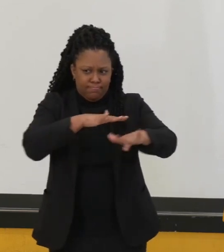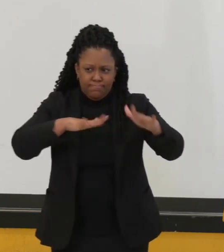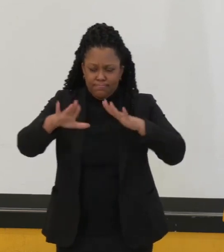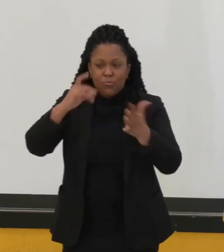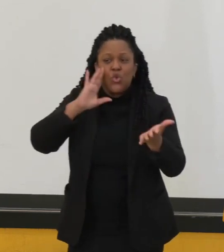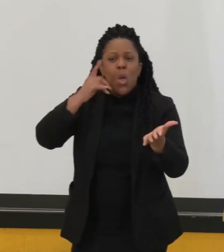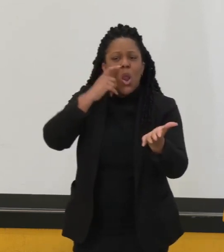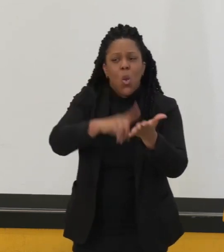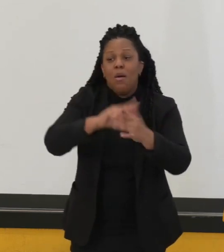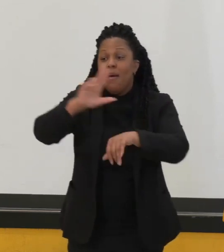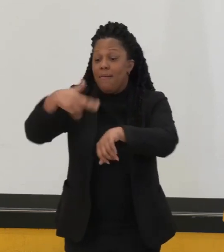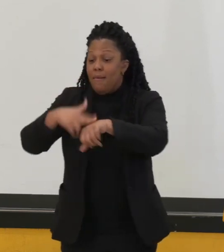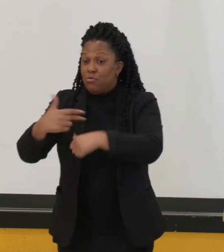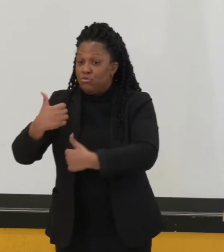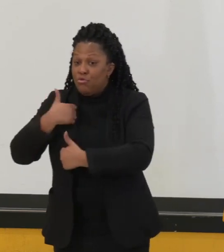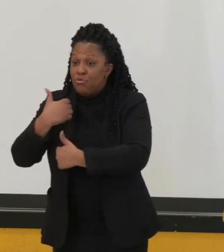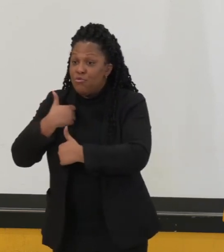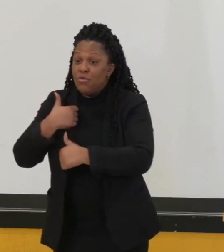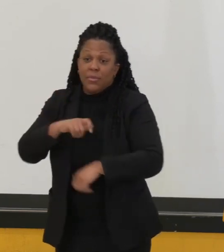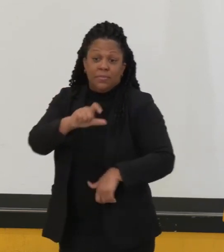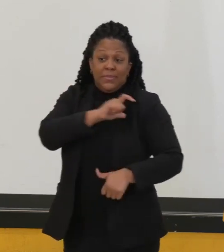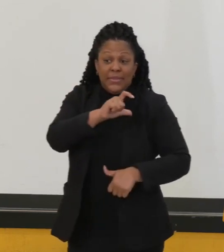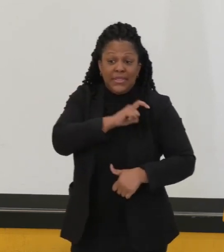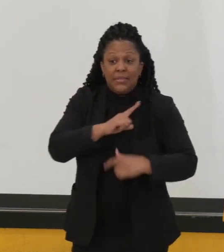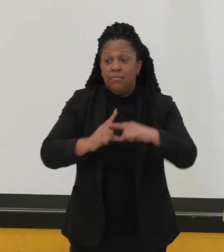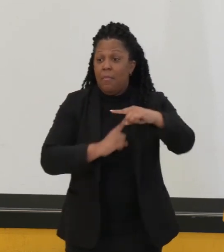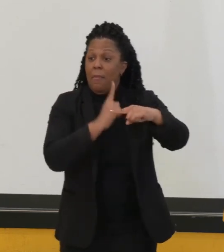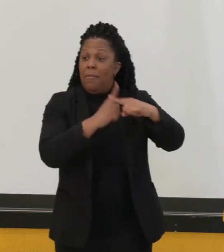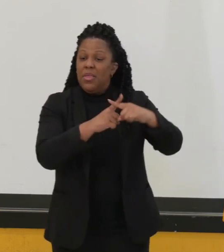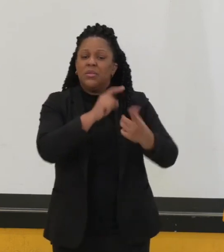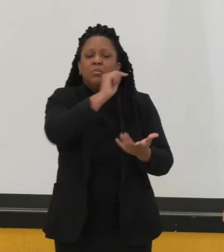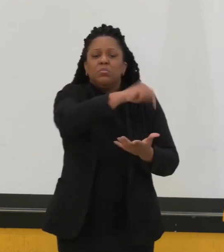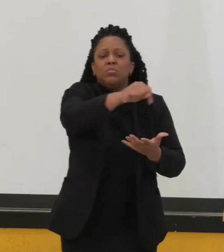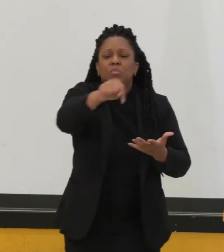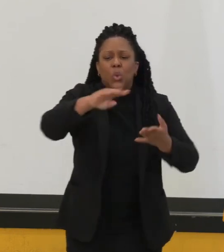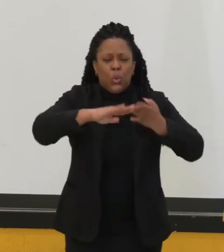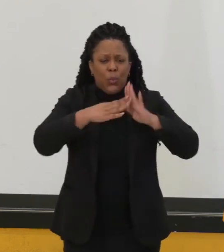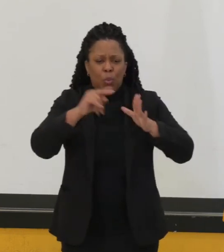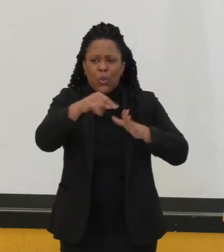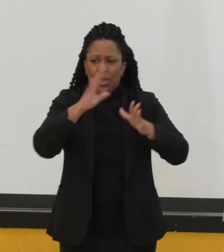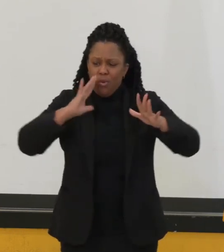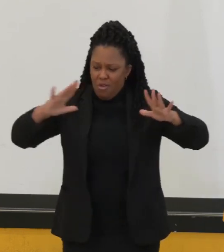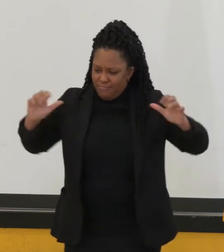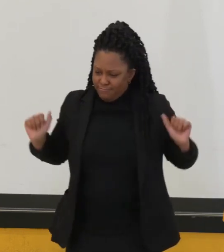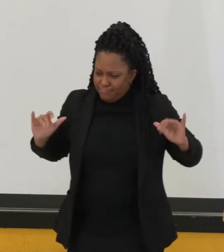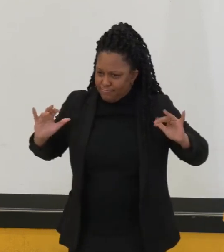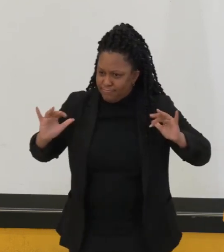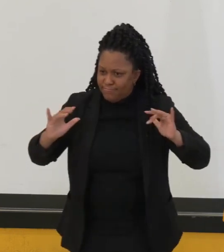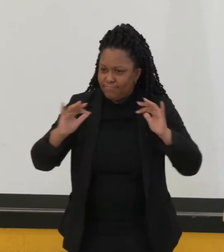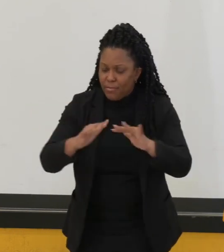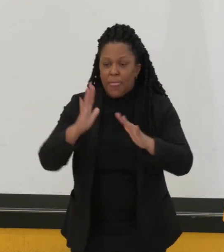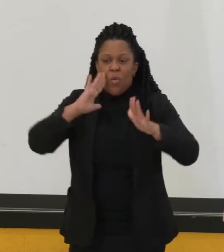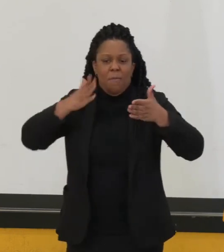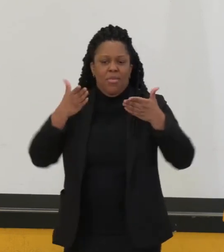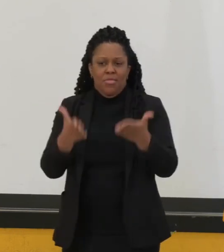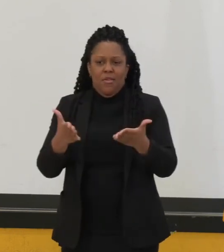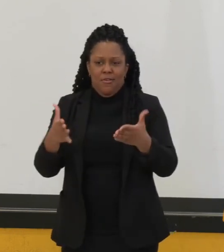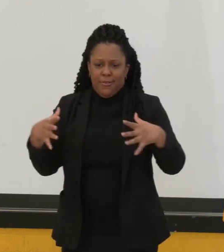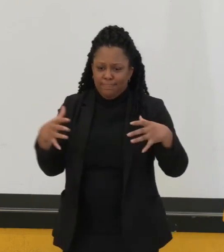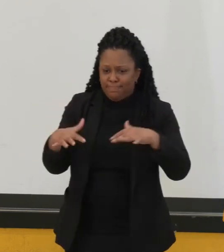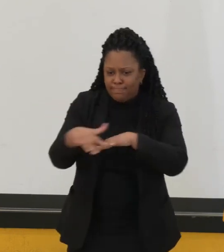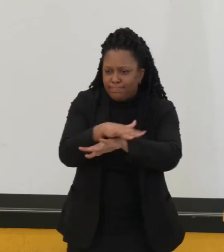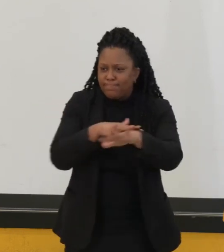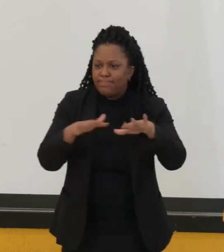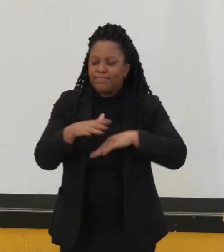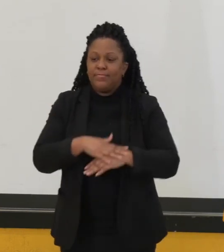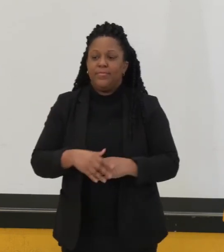And as the governor stated, we have been preparing for this month now for quite some time. And